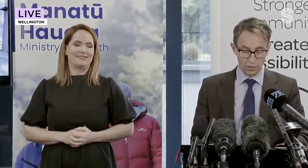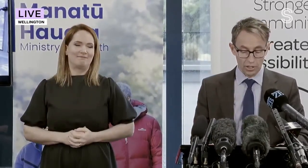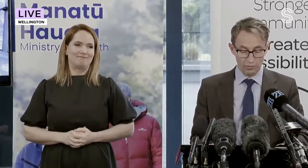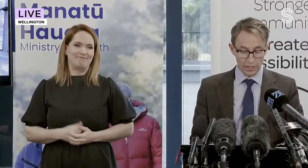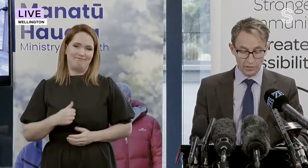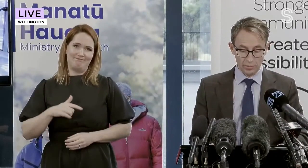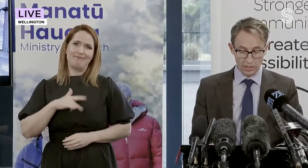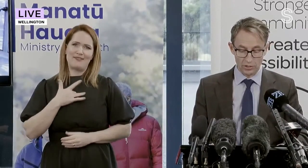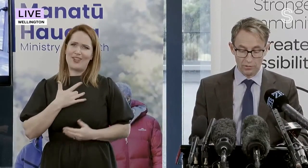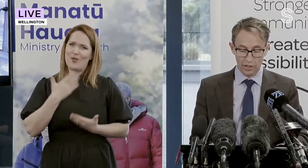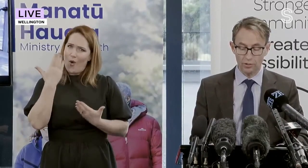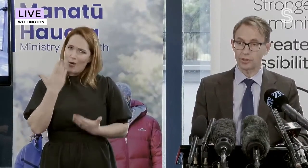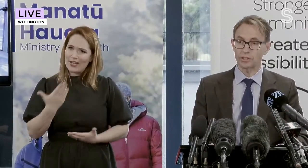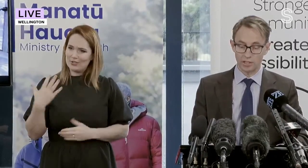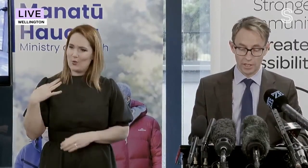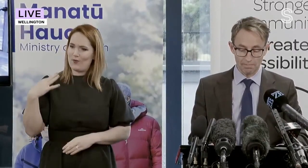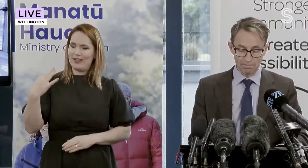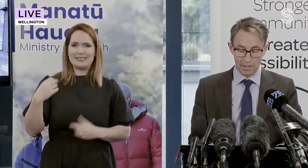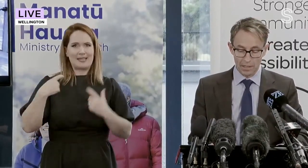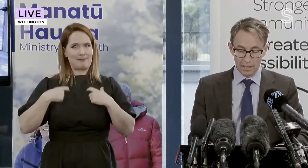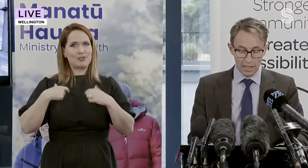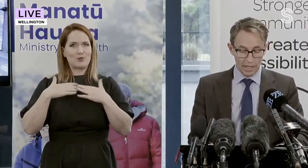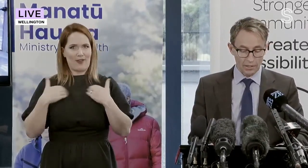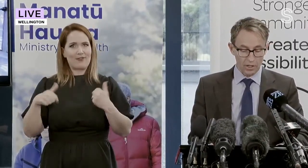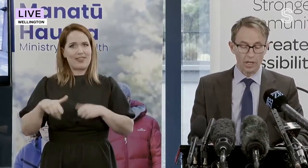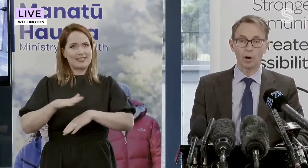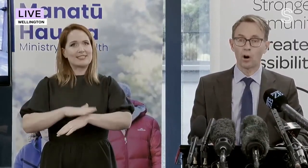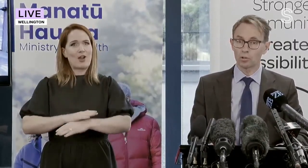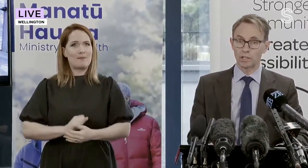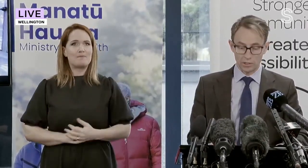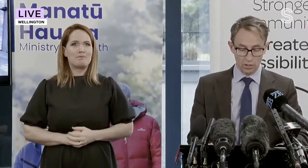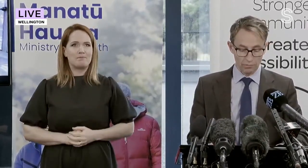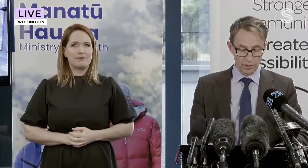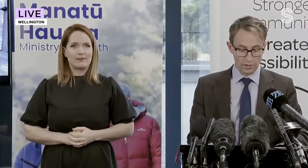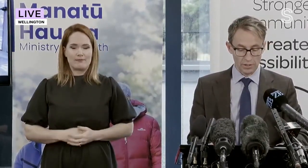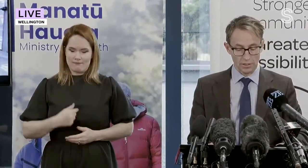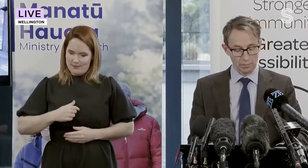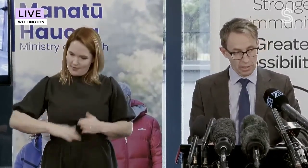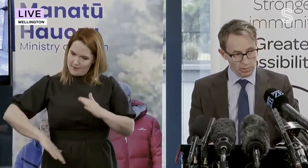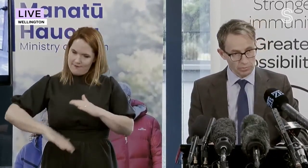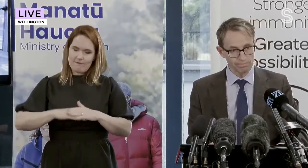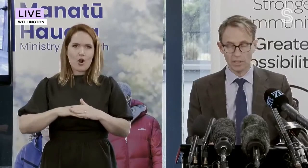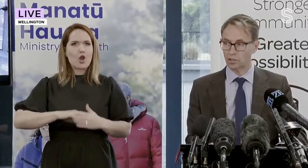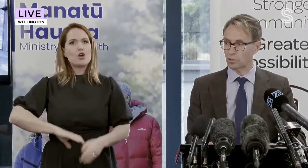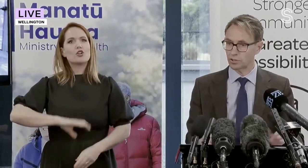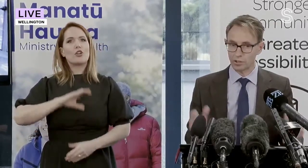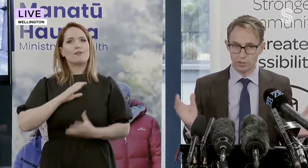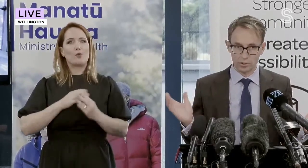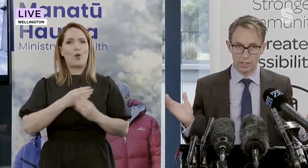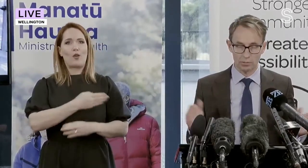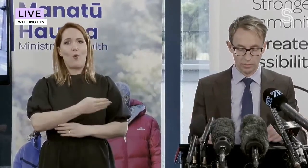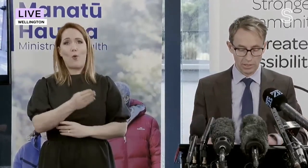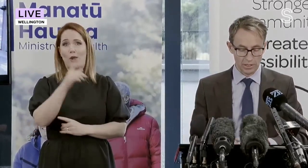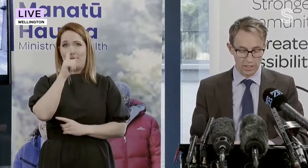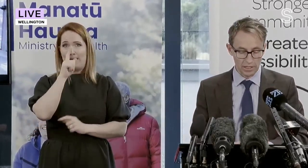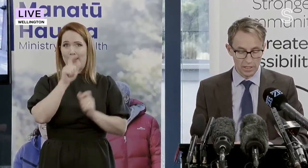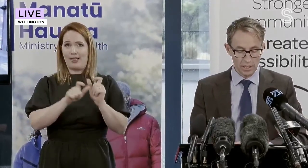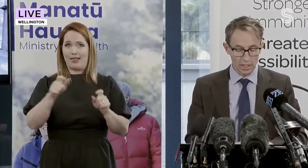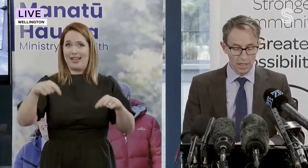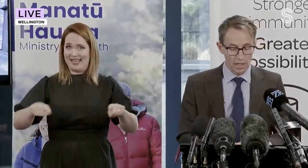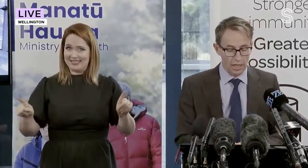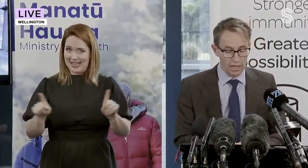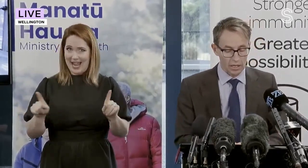honoured to have led the Ministry of Health at this time, and I am wholly confident in the people, including those who are here with me